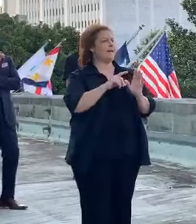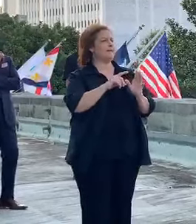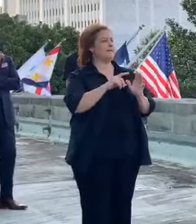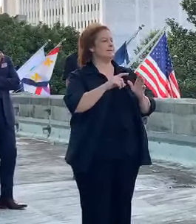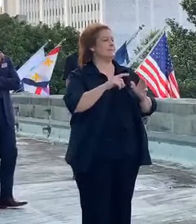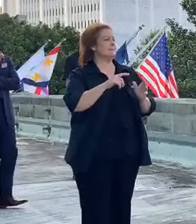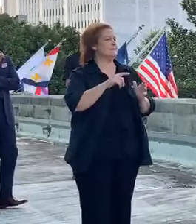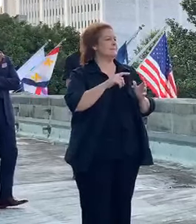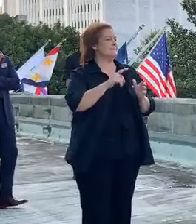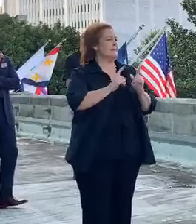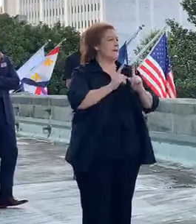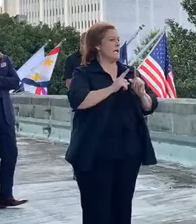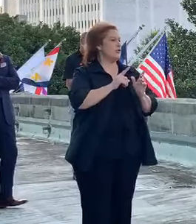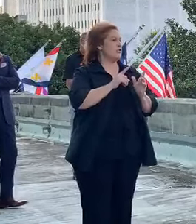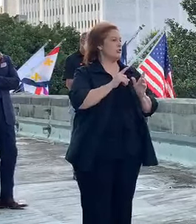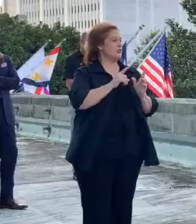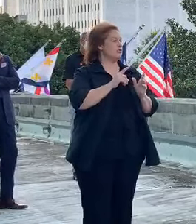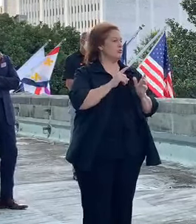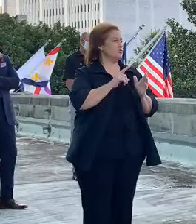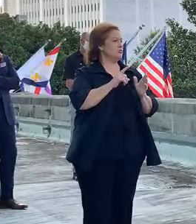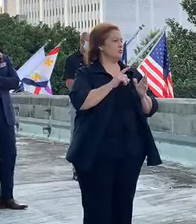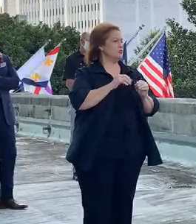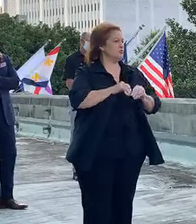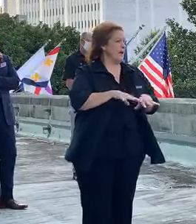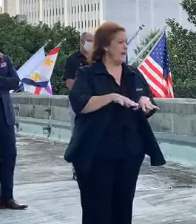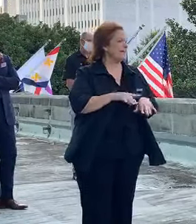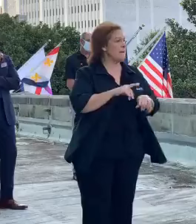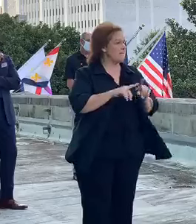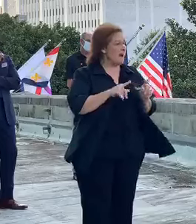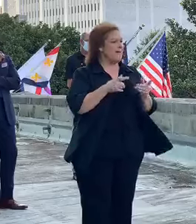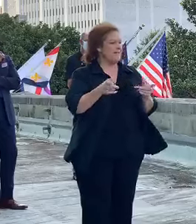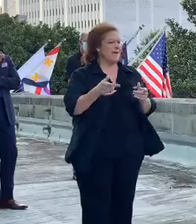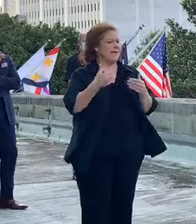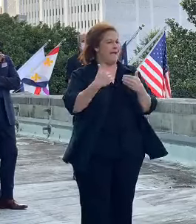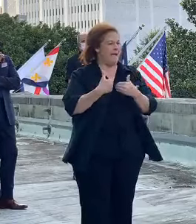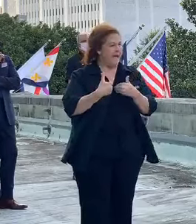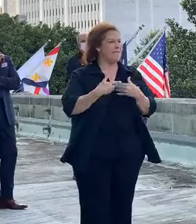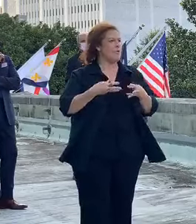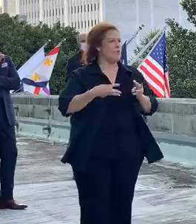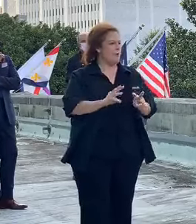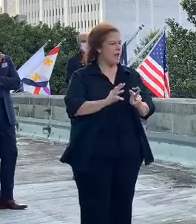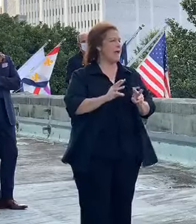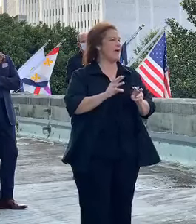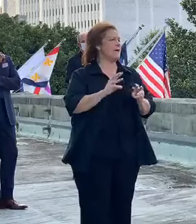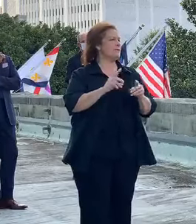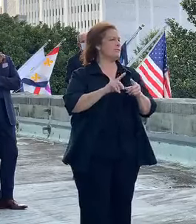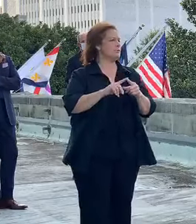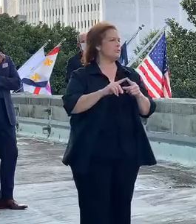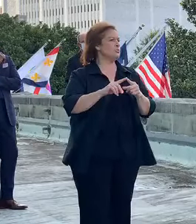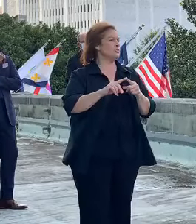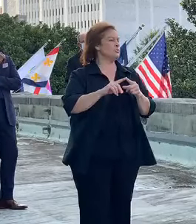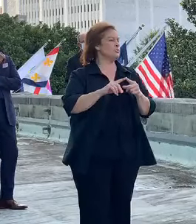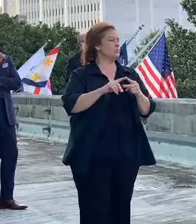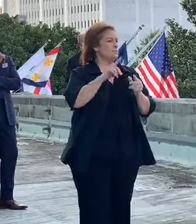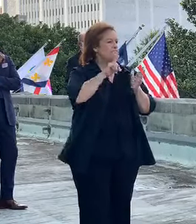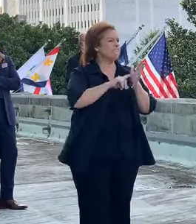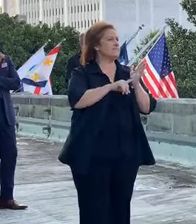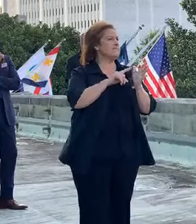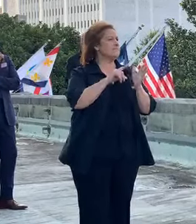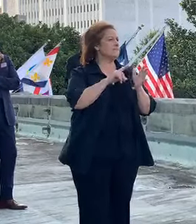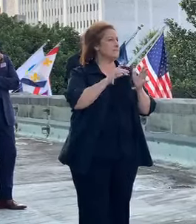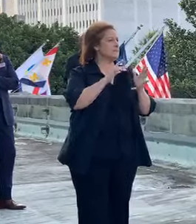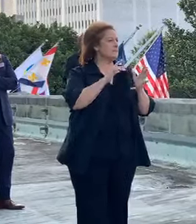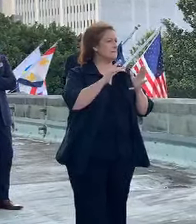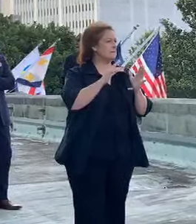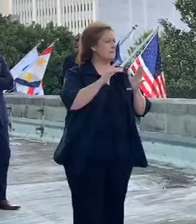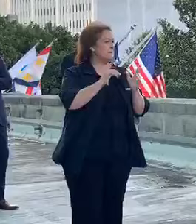they are creating mechanisms that could be used to help with contact tracing. Does that help